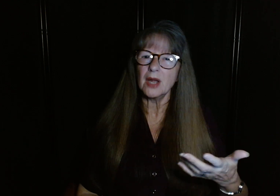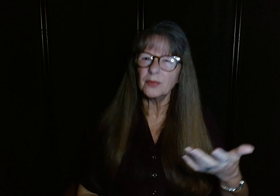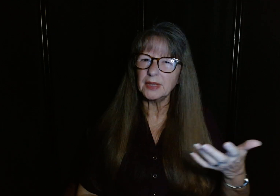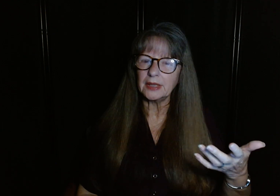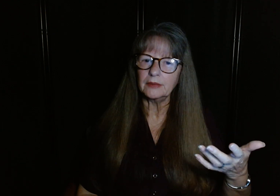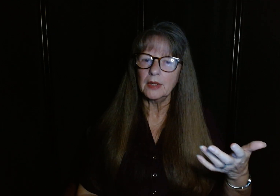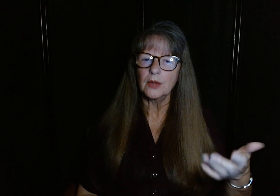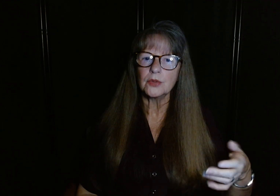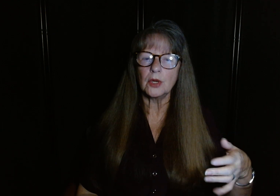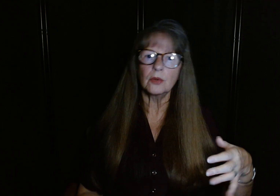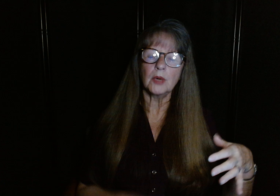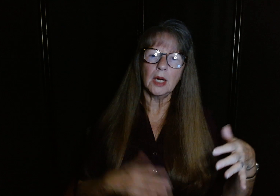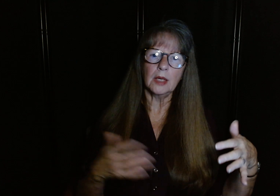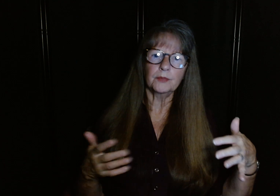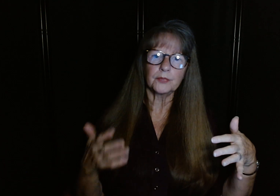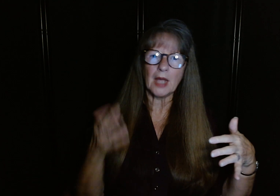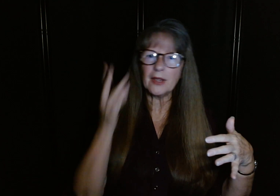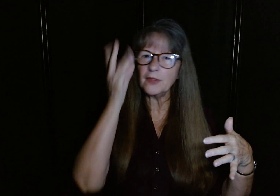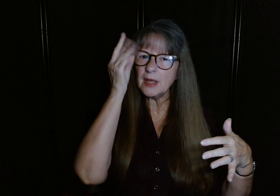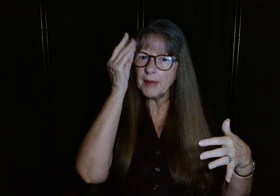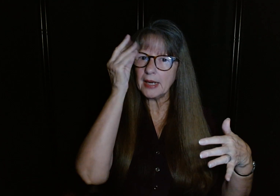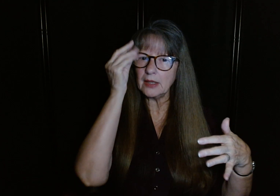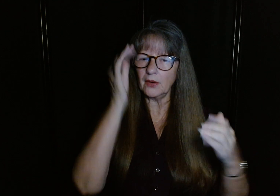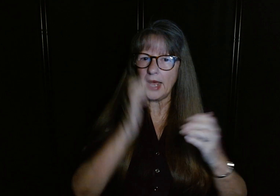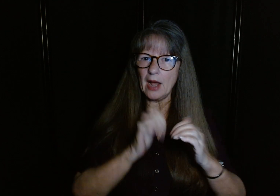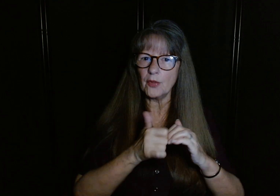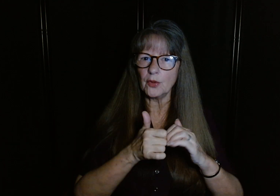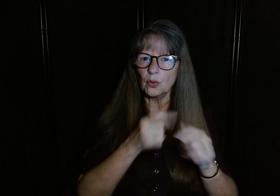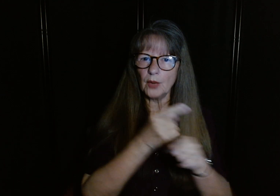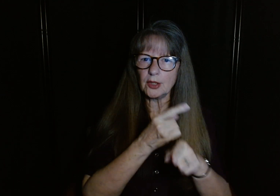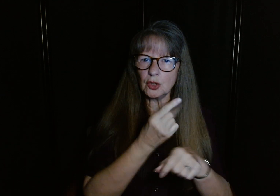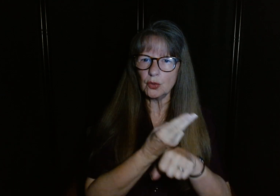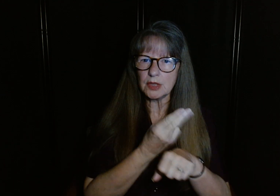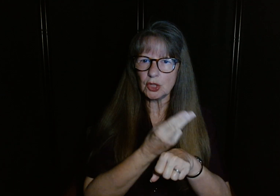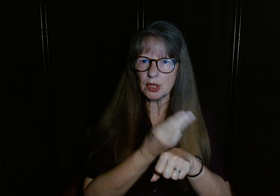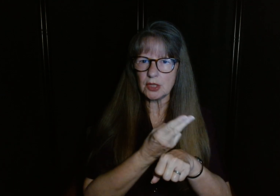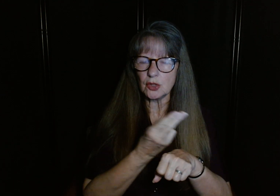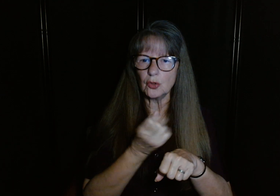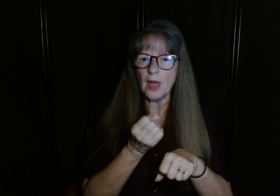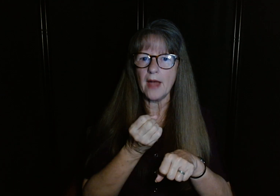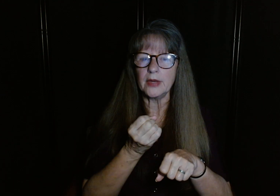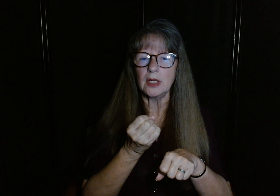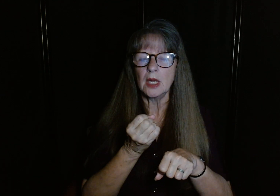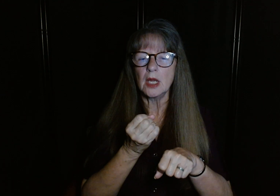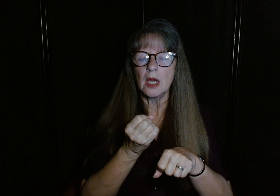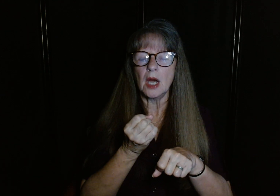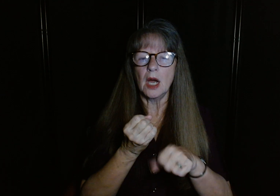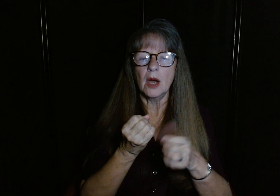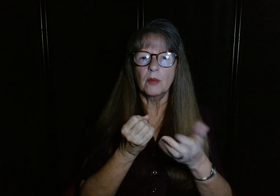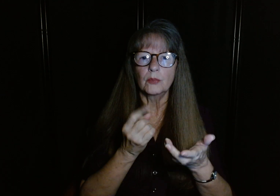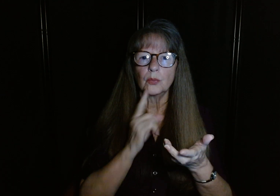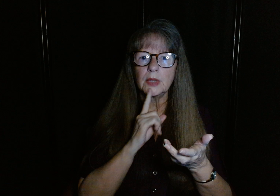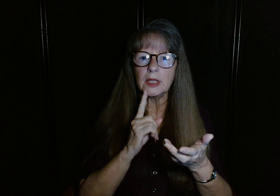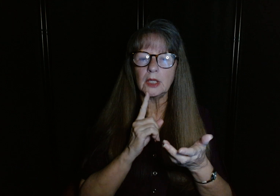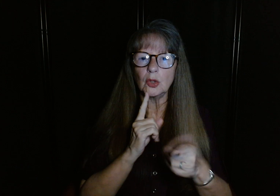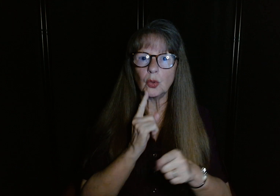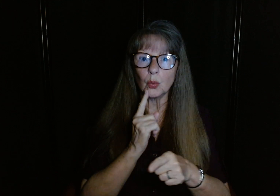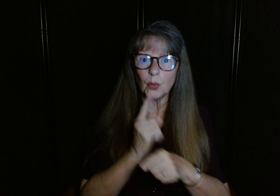really. So kind of think about it on how the correct usage is. So you have it really